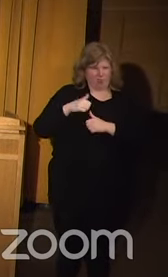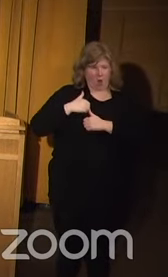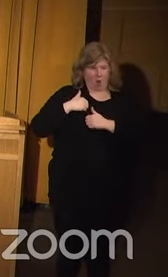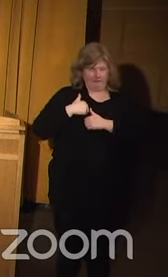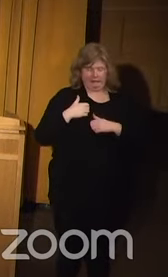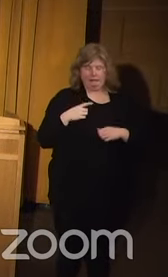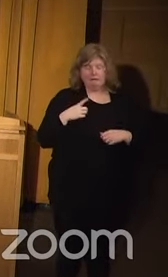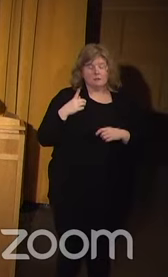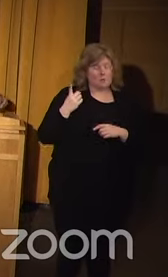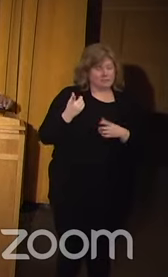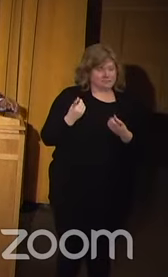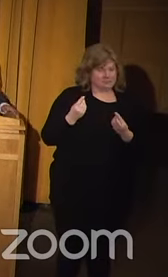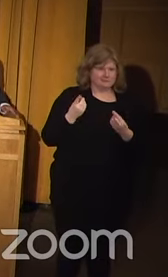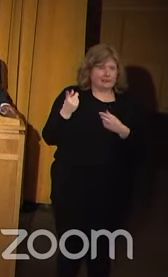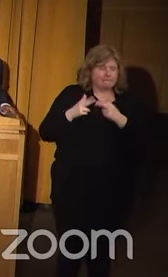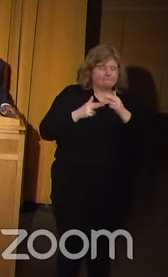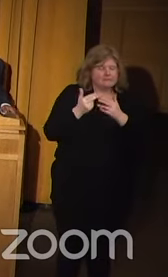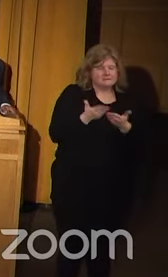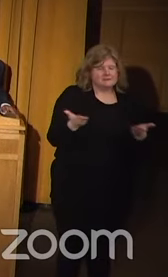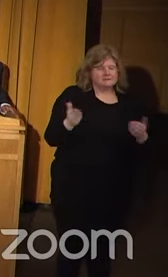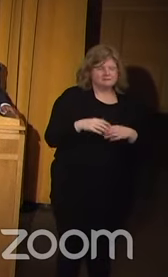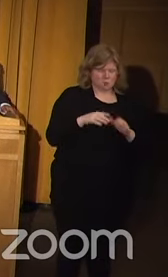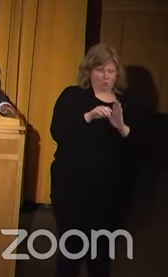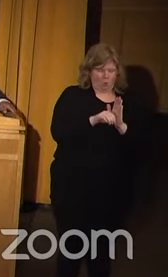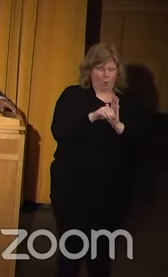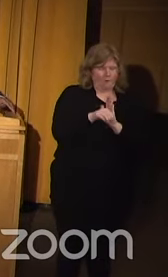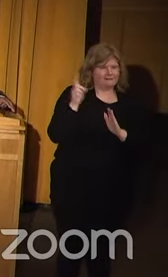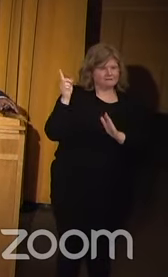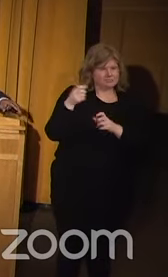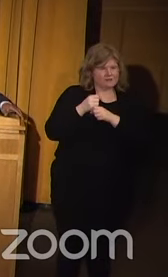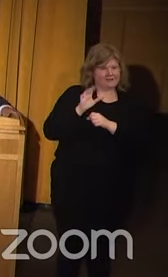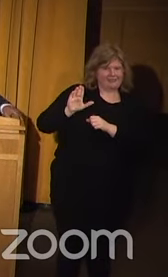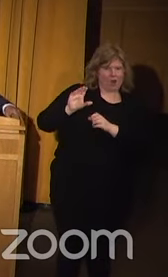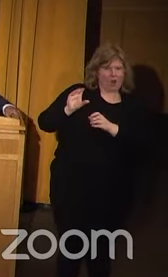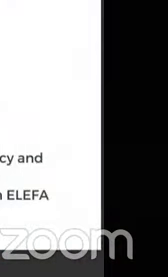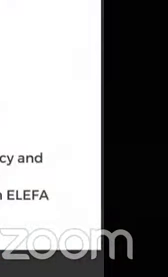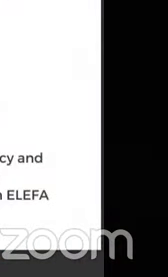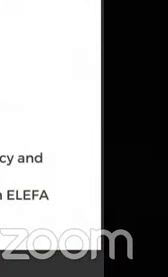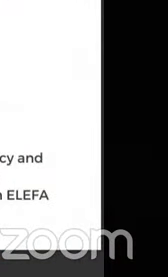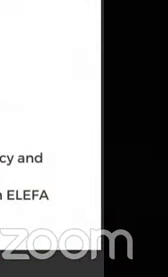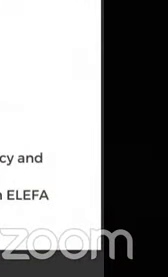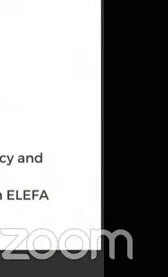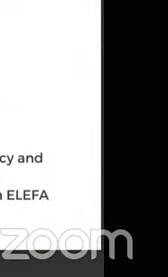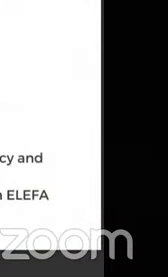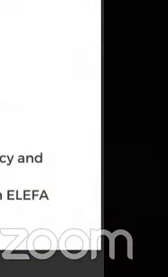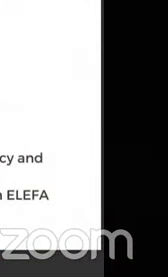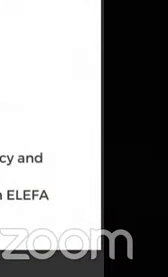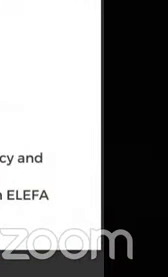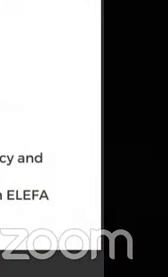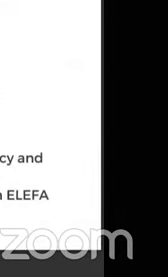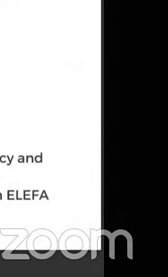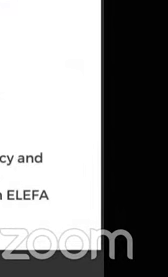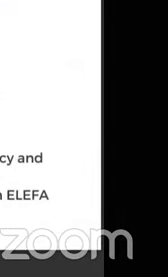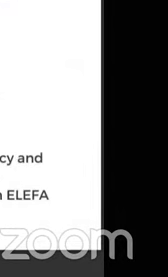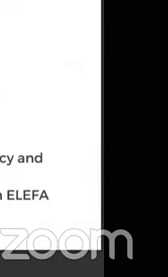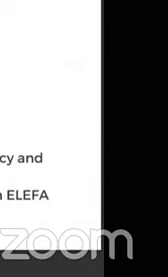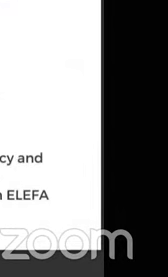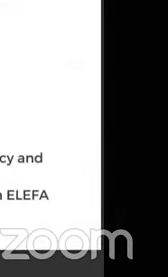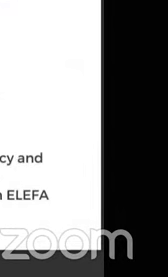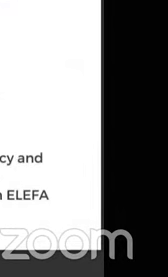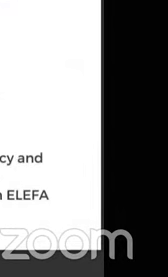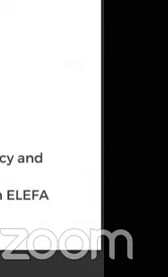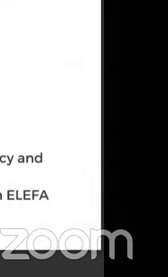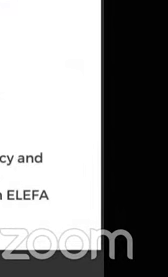What he does is he builds things. So in New Orleans, he created their Office of Secondary Employment from the ground up. He is a